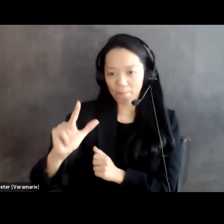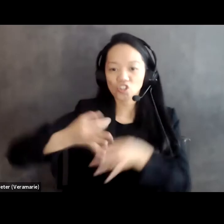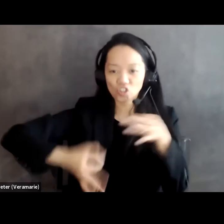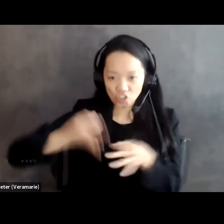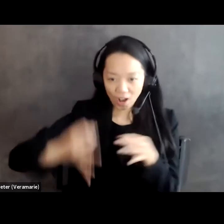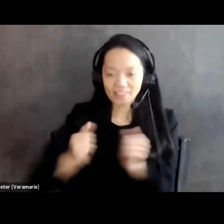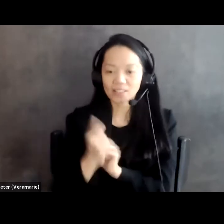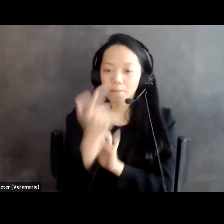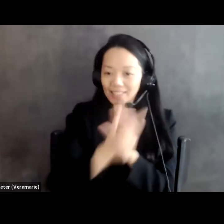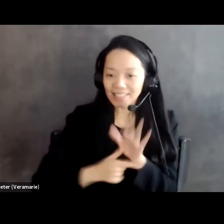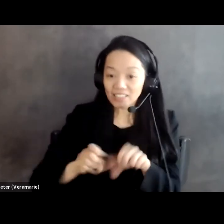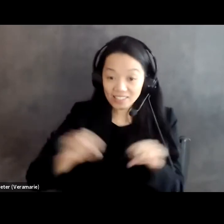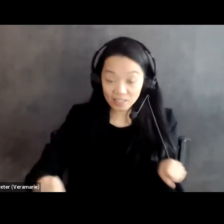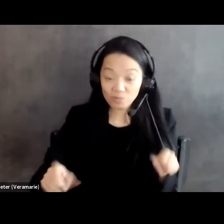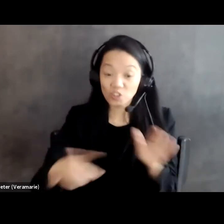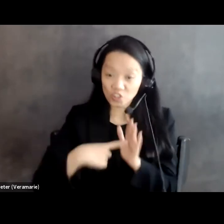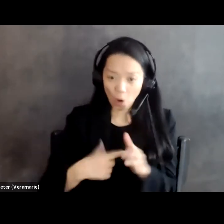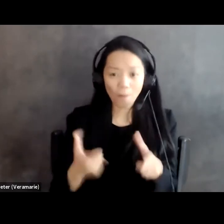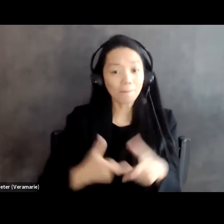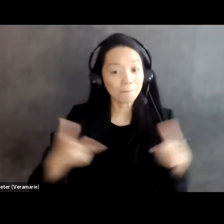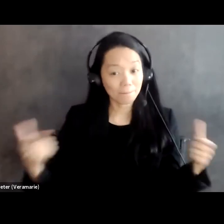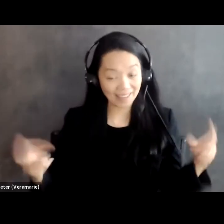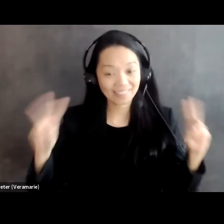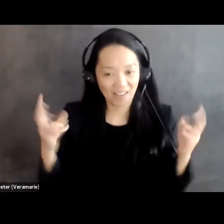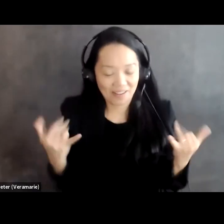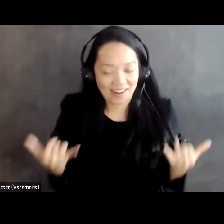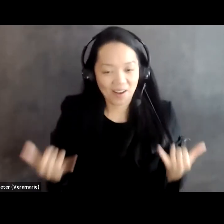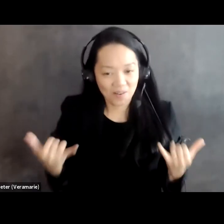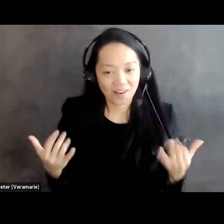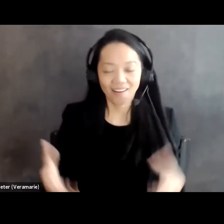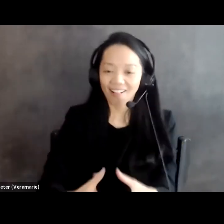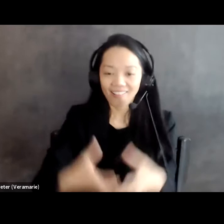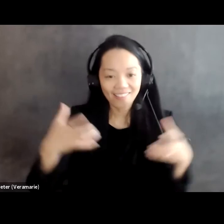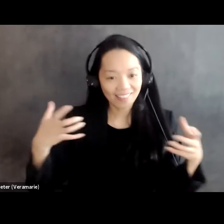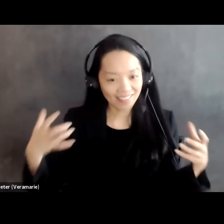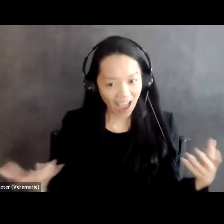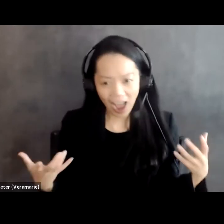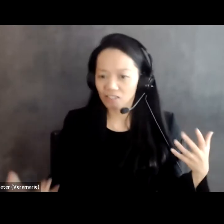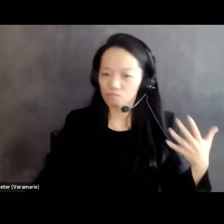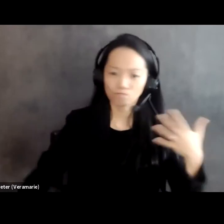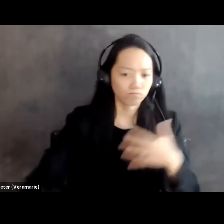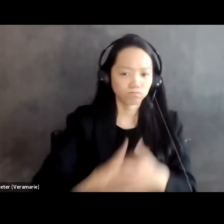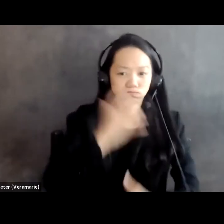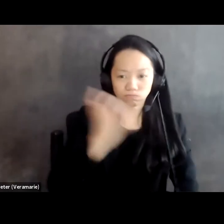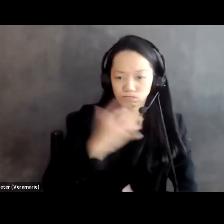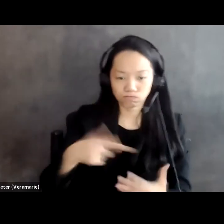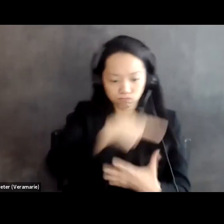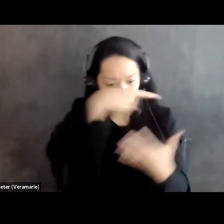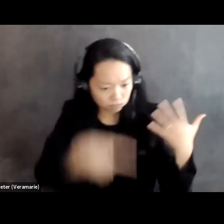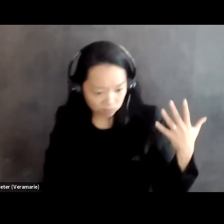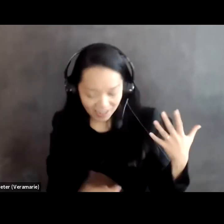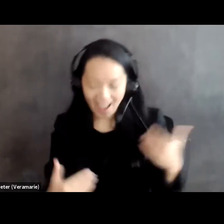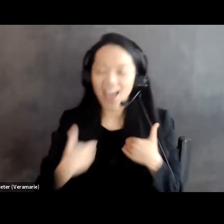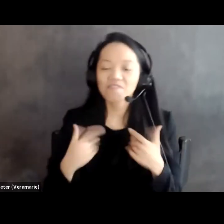criminal legal system, and that is a big topic. There is a lot to cover, but I will kind of focus